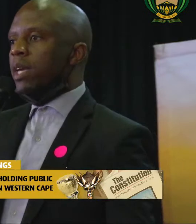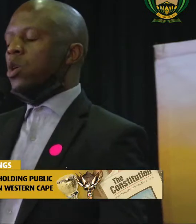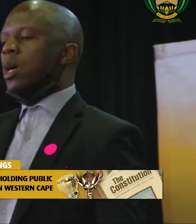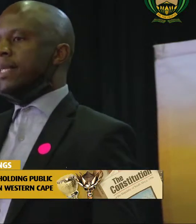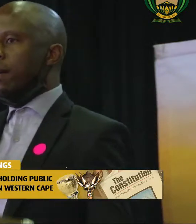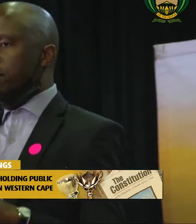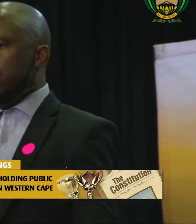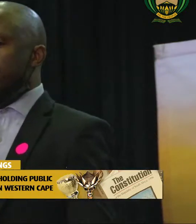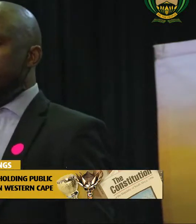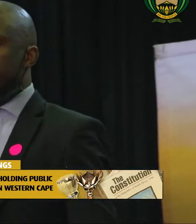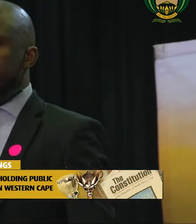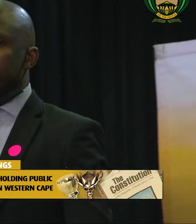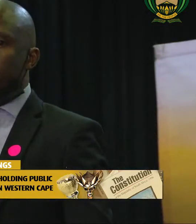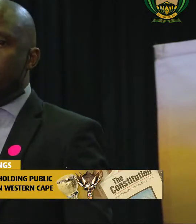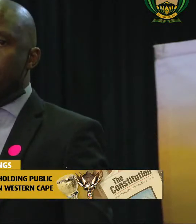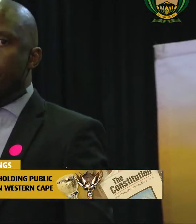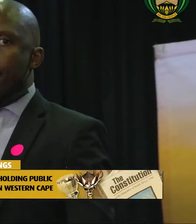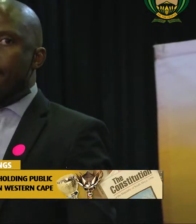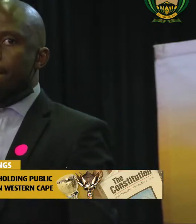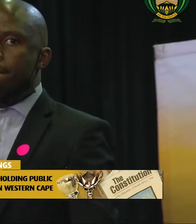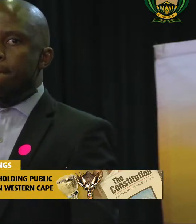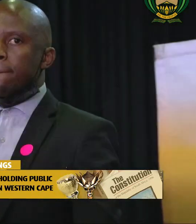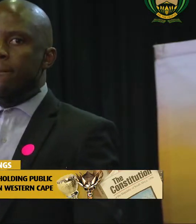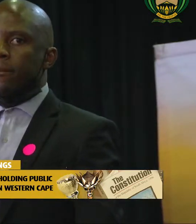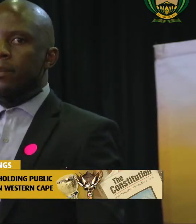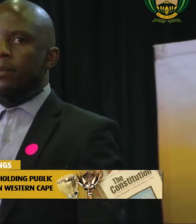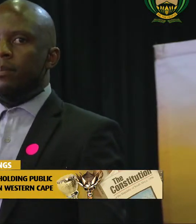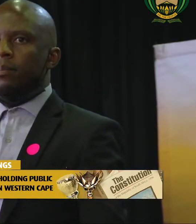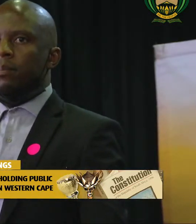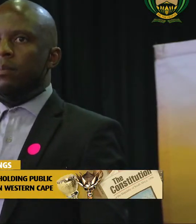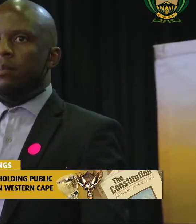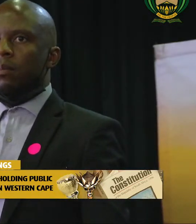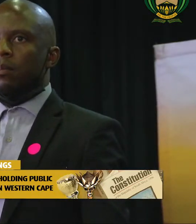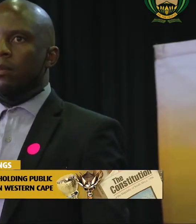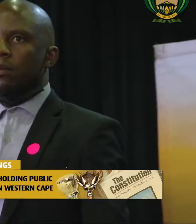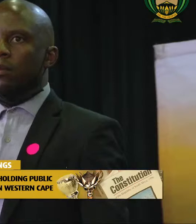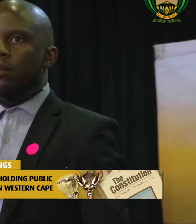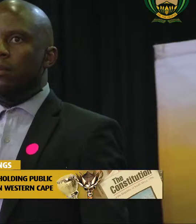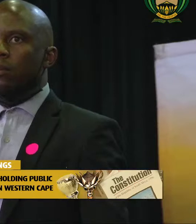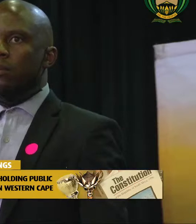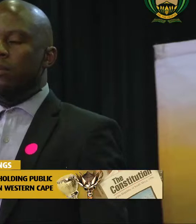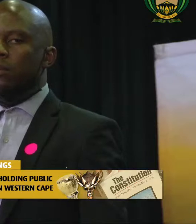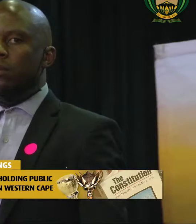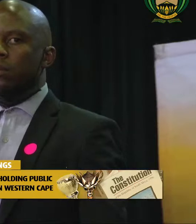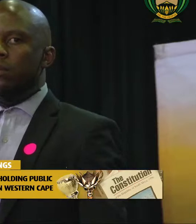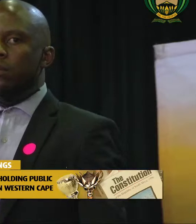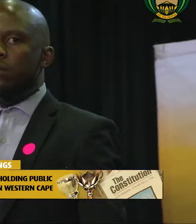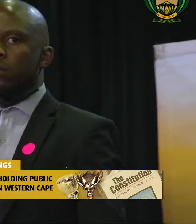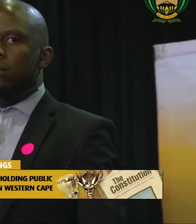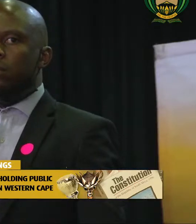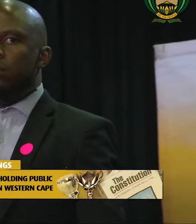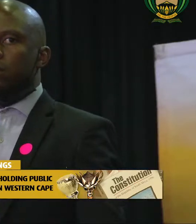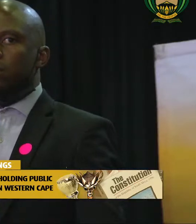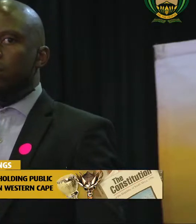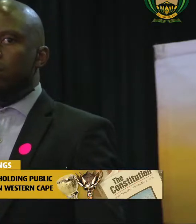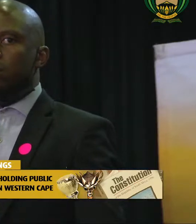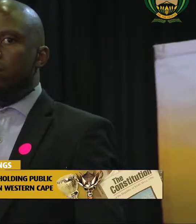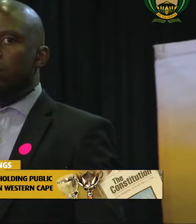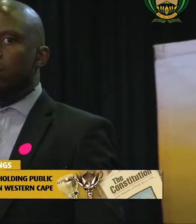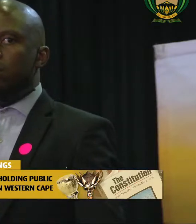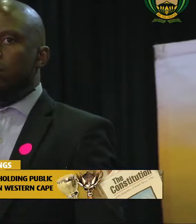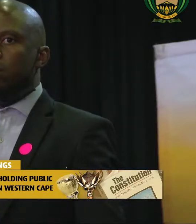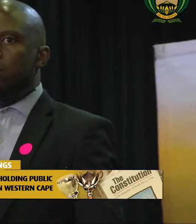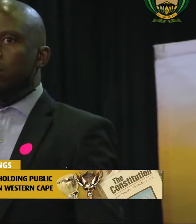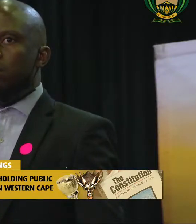to make your submission. Mntu ngamnye uyawunikwa imizuzu ibe mihlanu